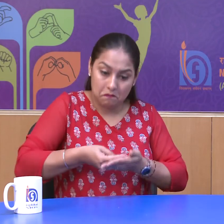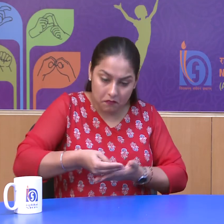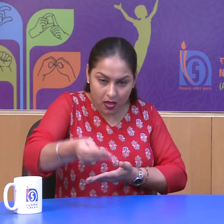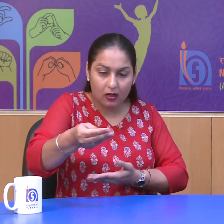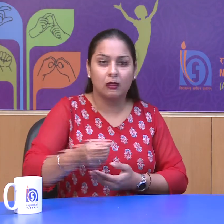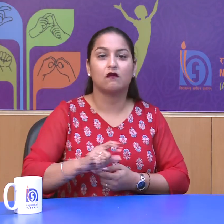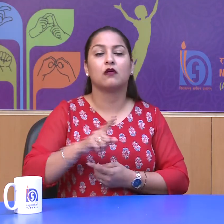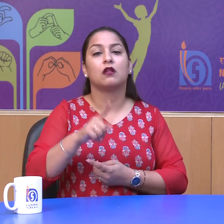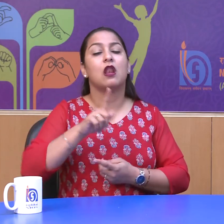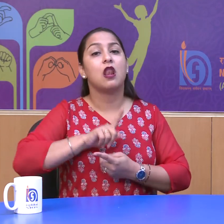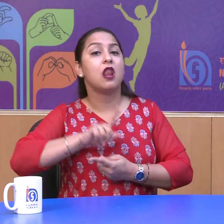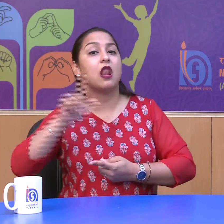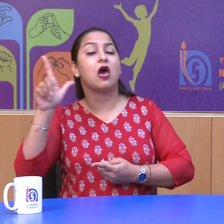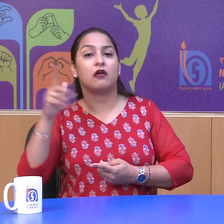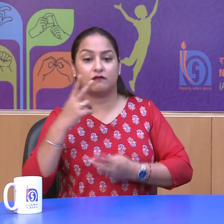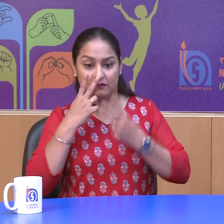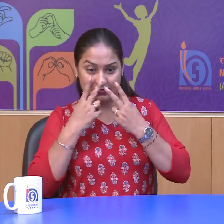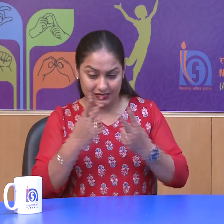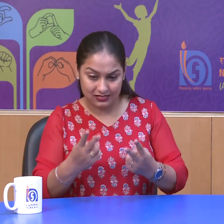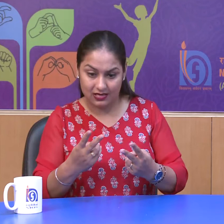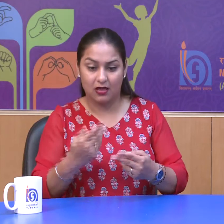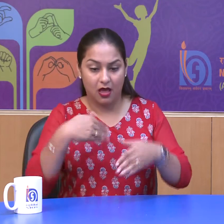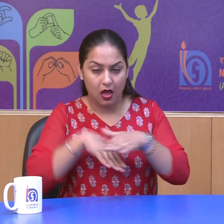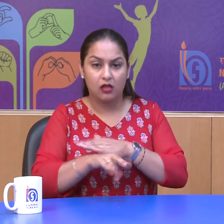live telecast of legislative debates.